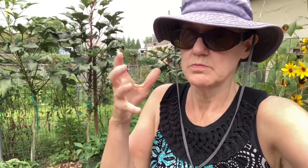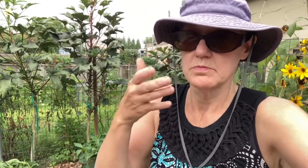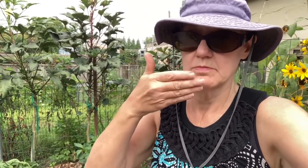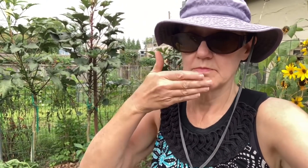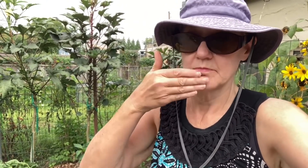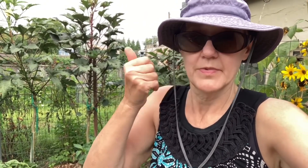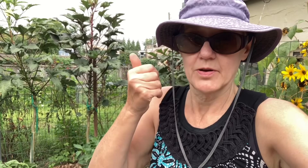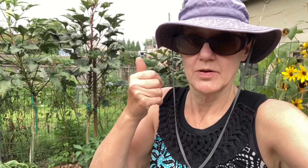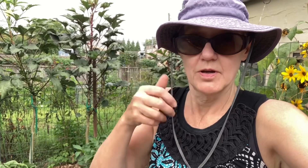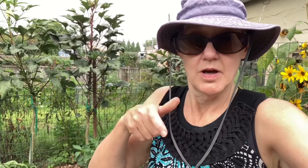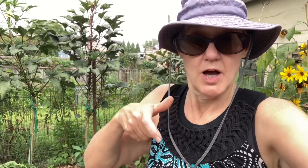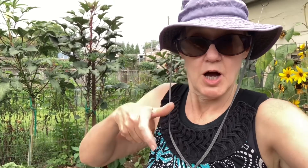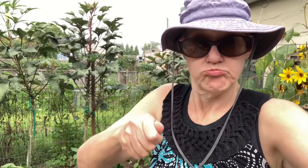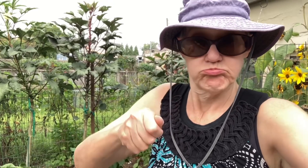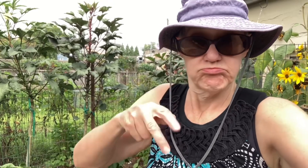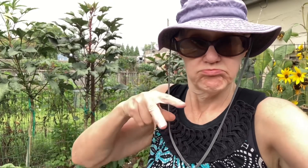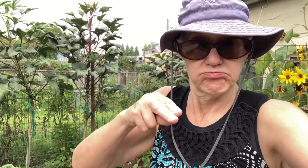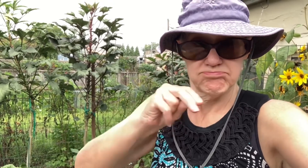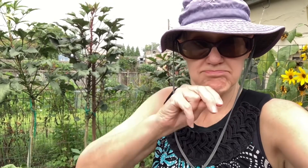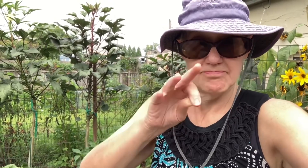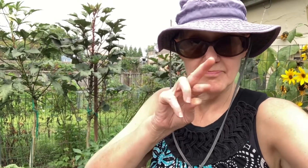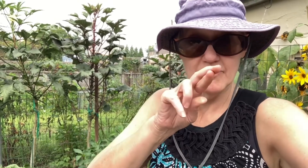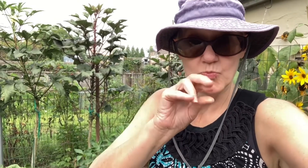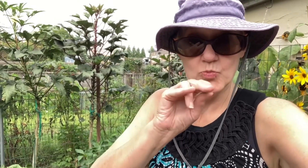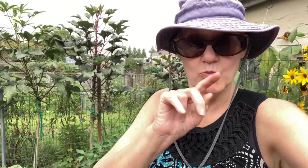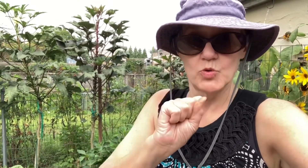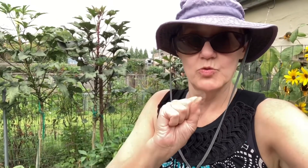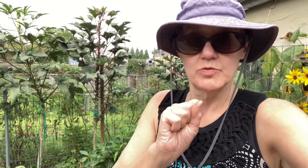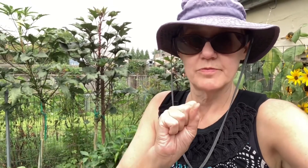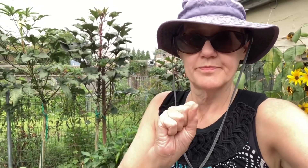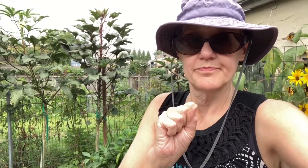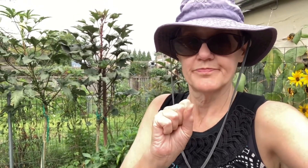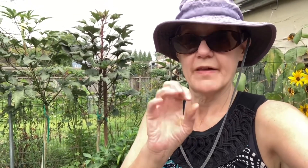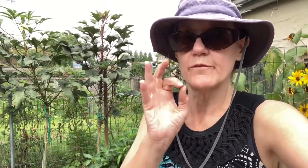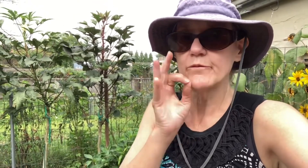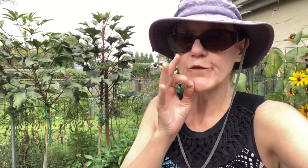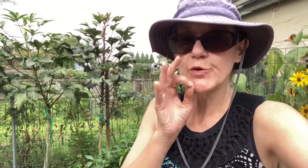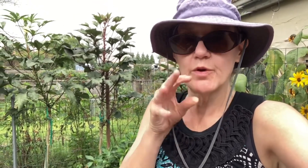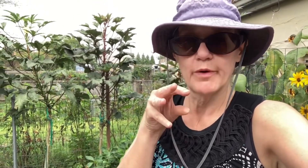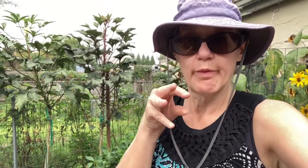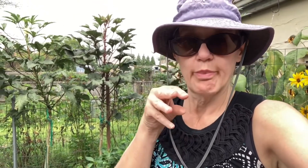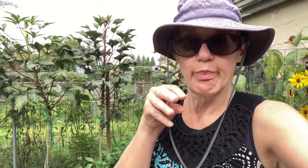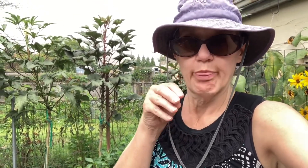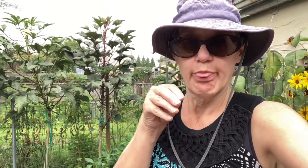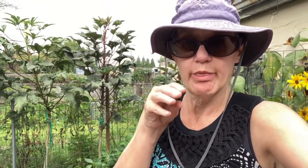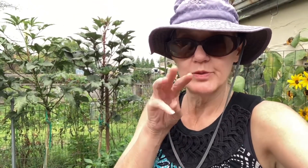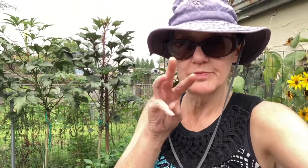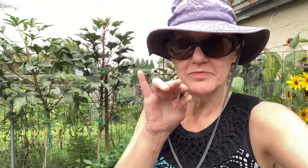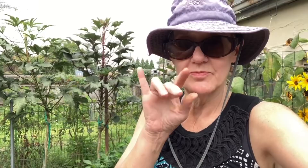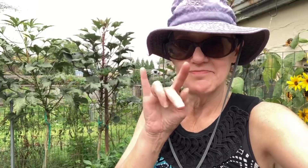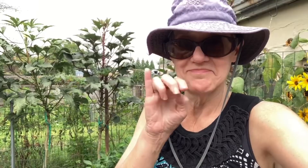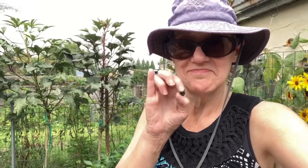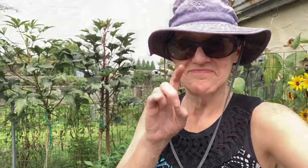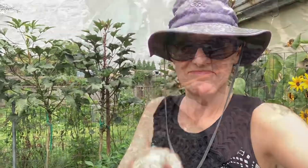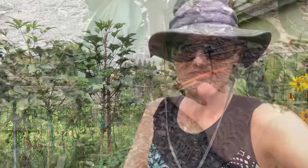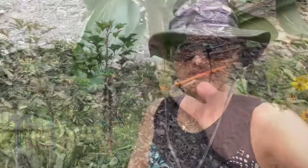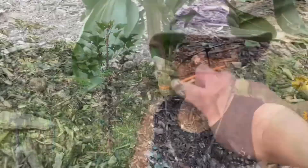on, and the plants where I left the roots did so much better. The ones where I cut off the root, the fruit wilted